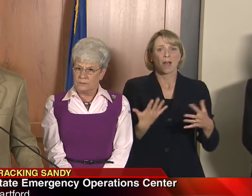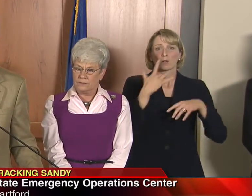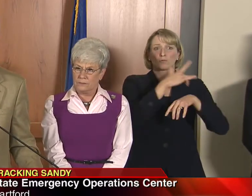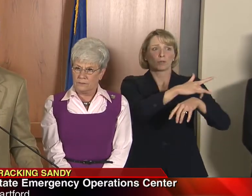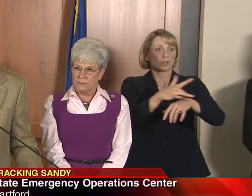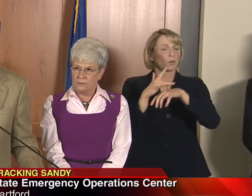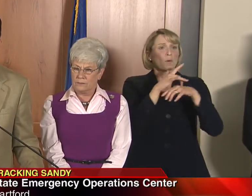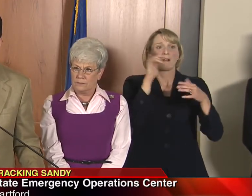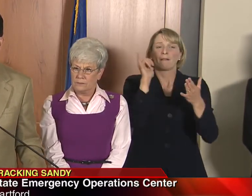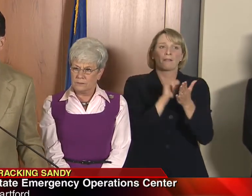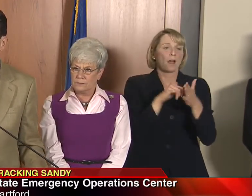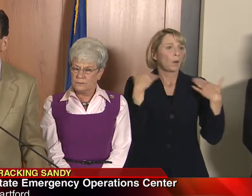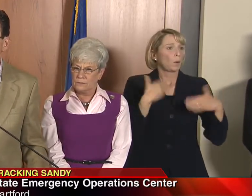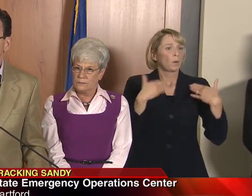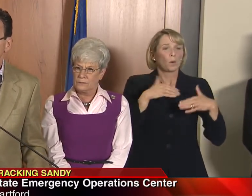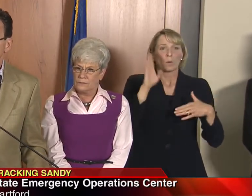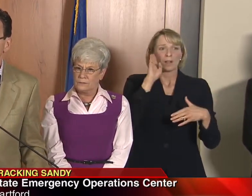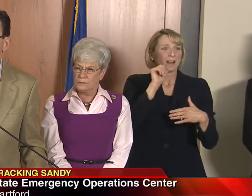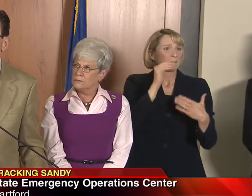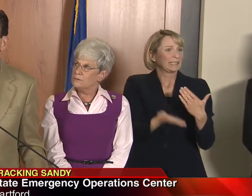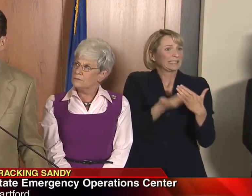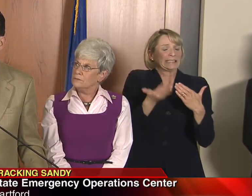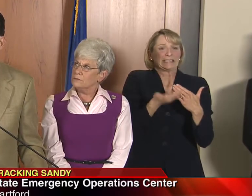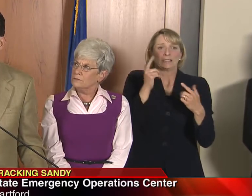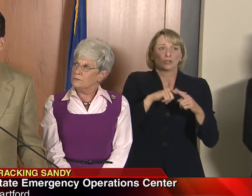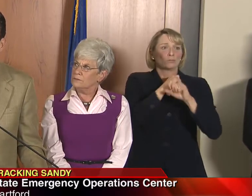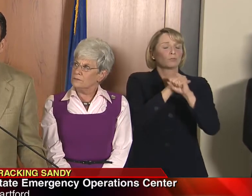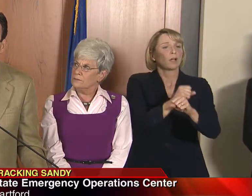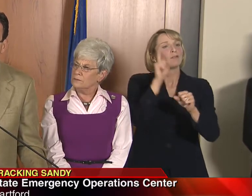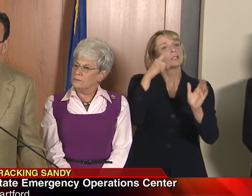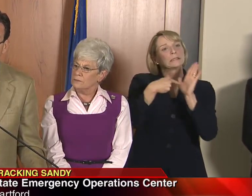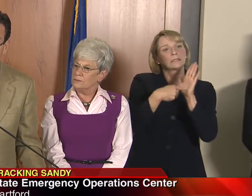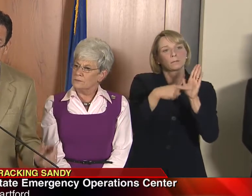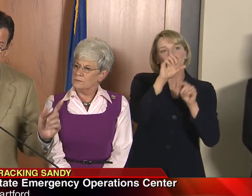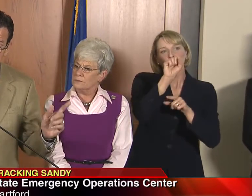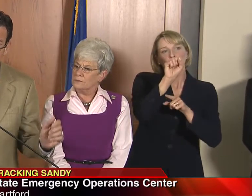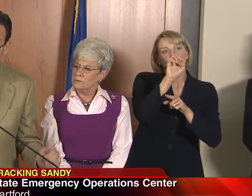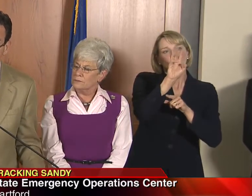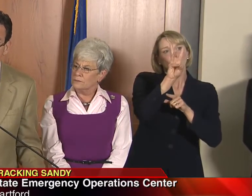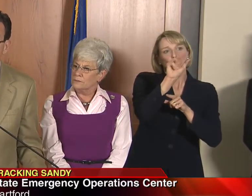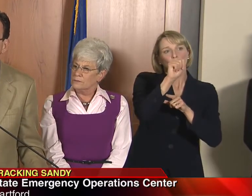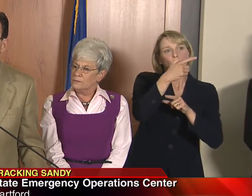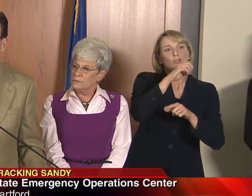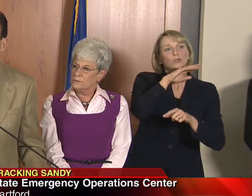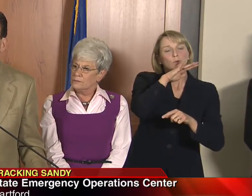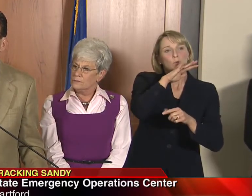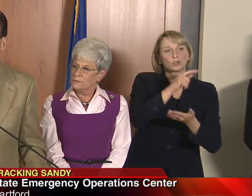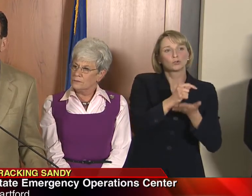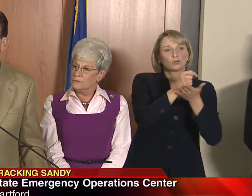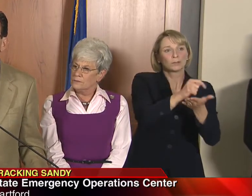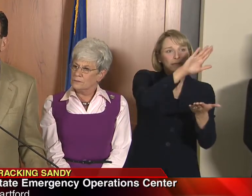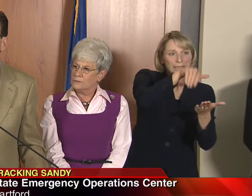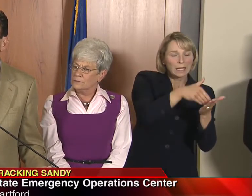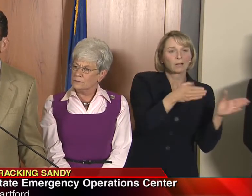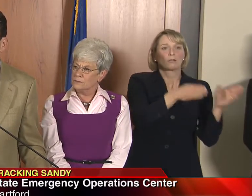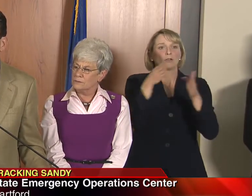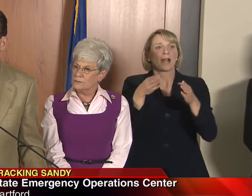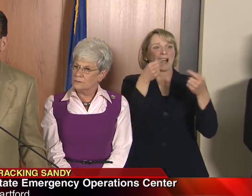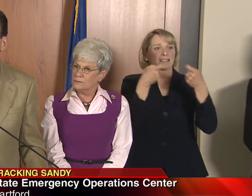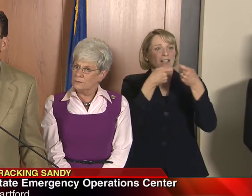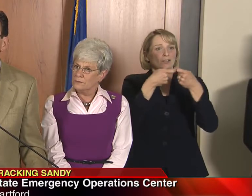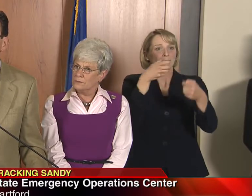be challenged to be protected, such as sewage treatment centers and electrical systems,